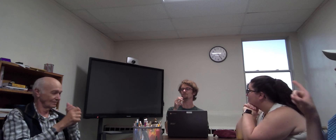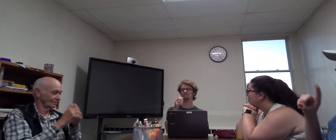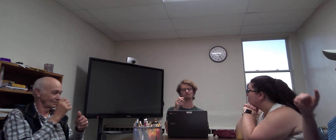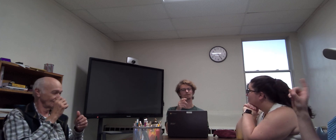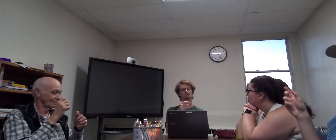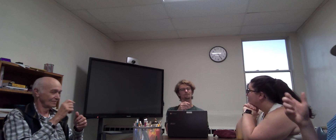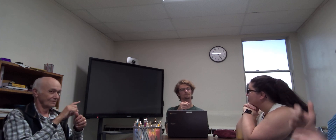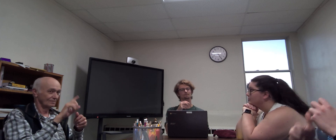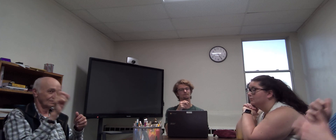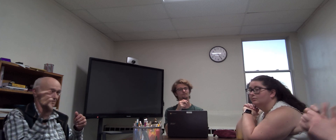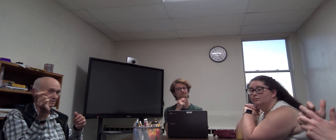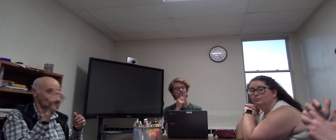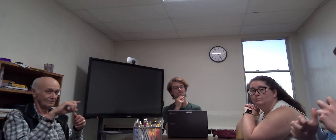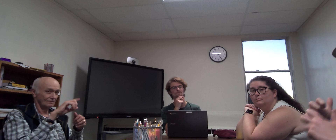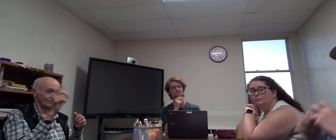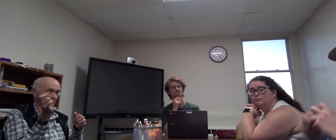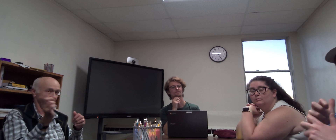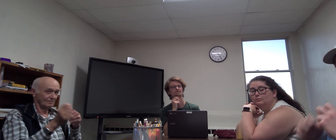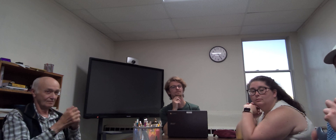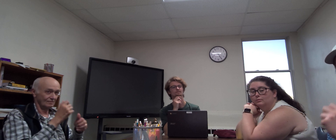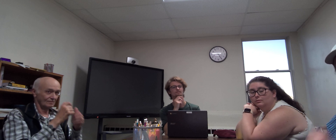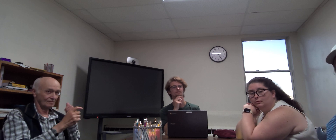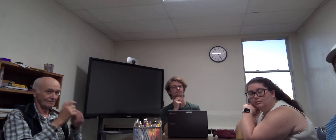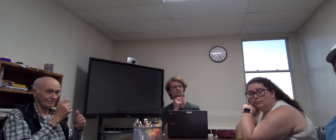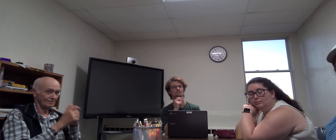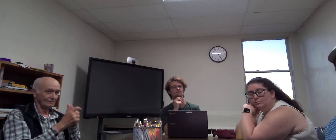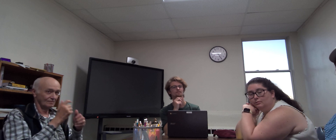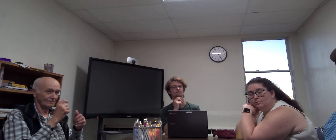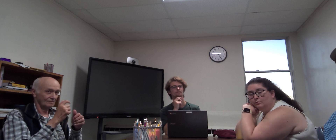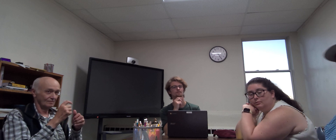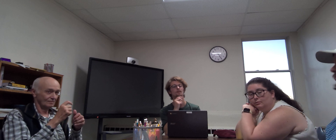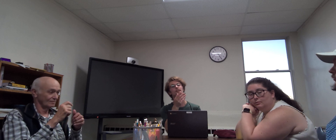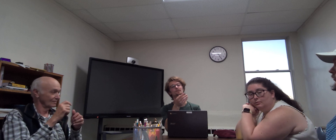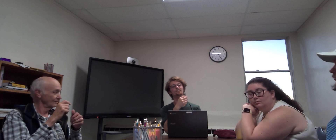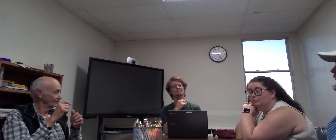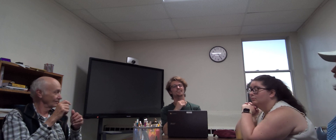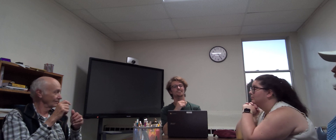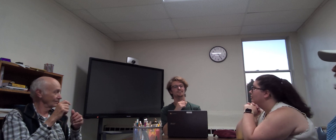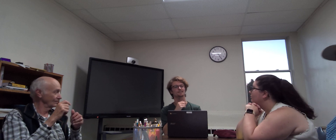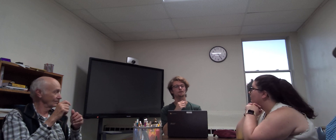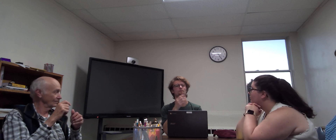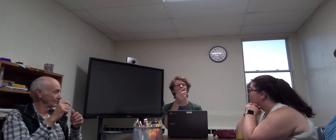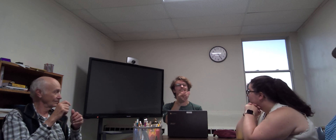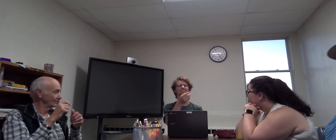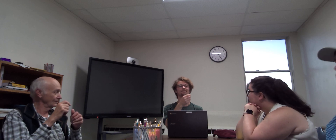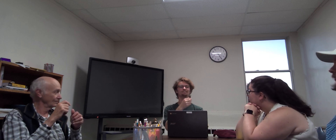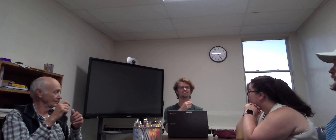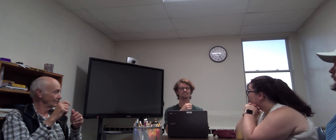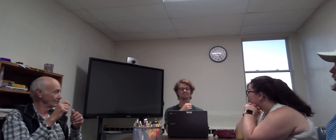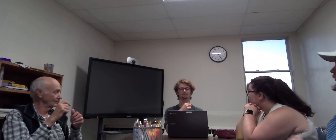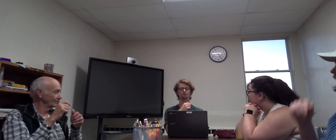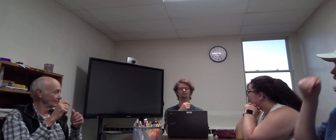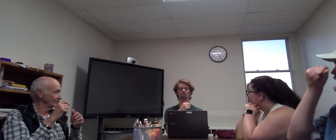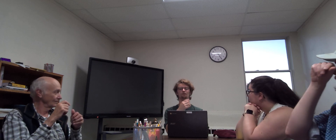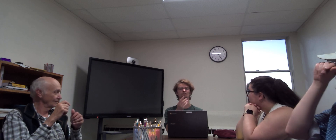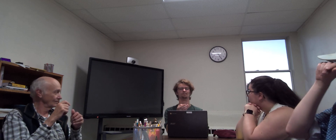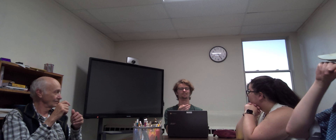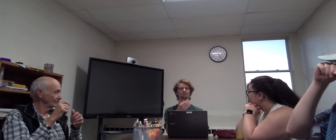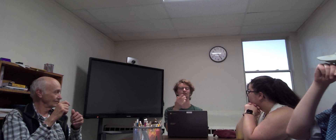Do you do problem aware? You can do that, yeah. Okay. That's actually the more formal or